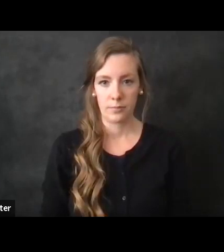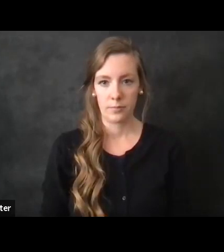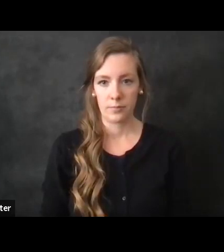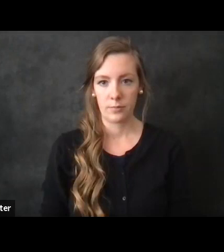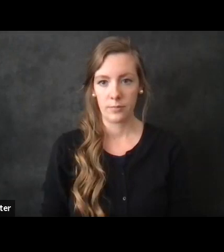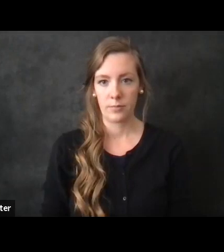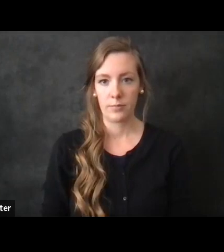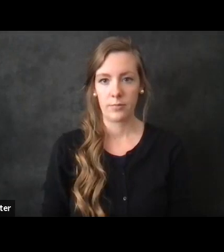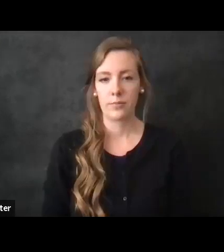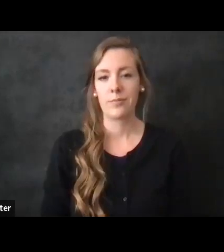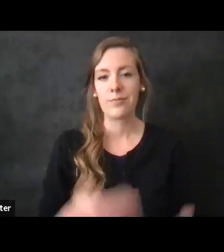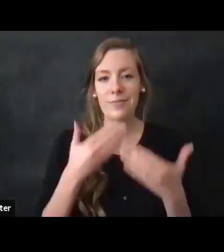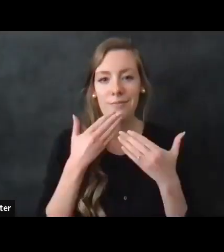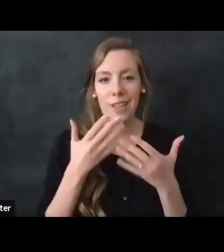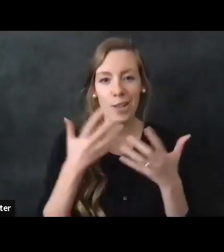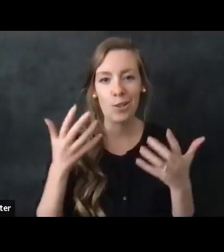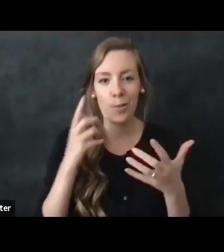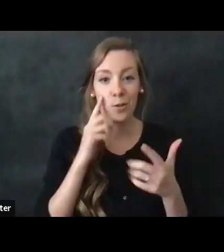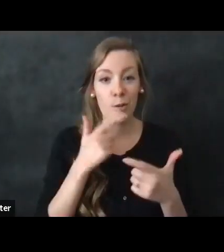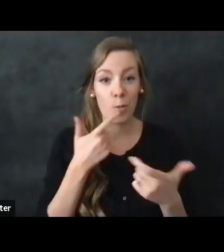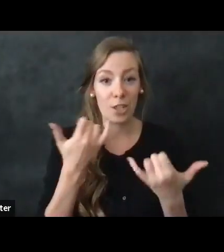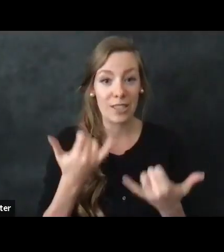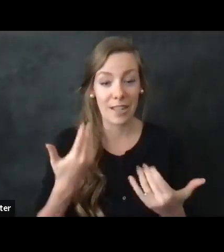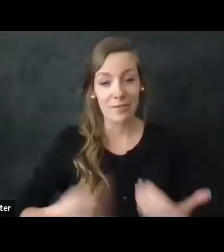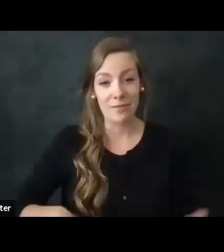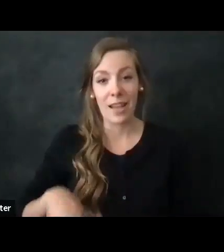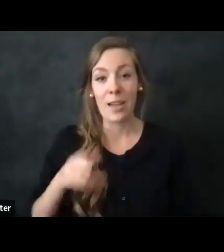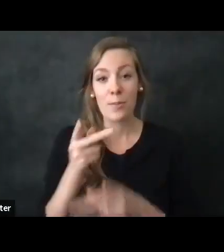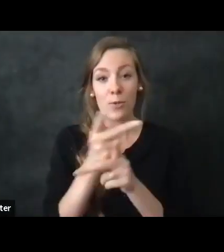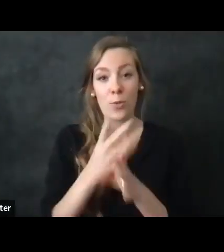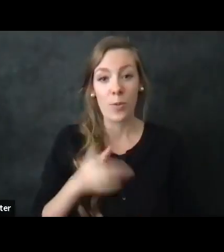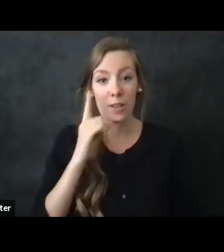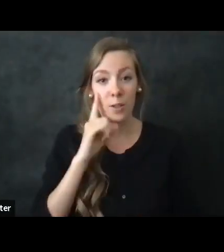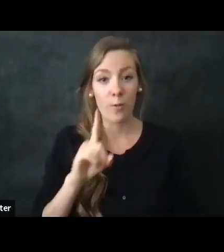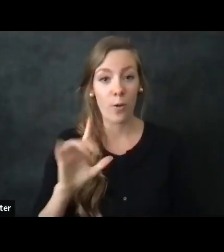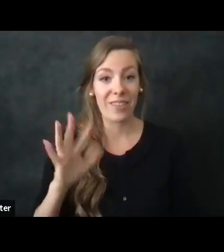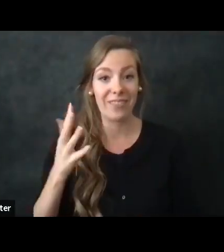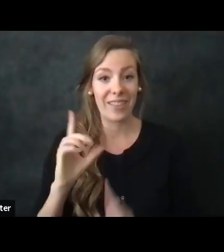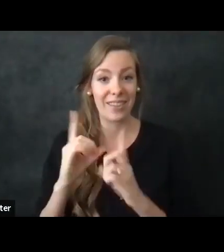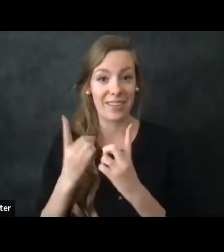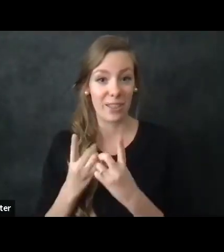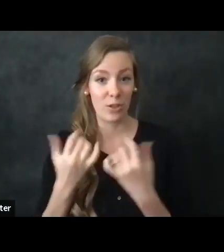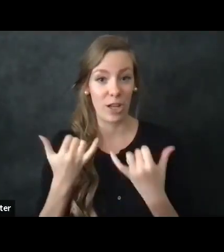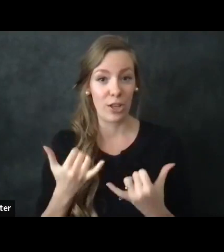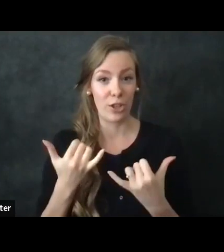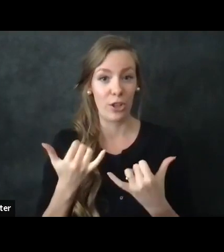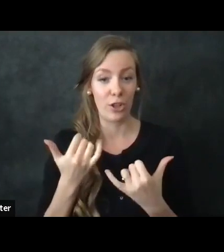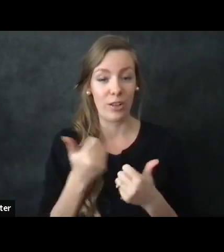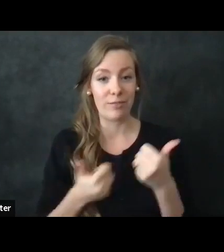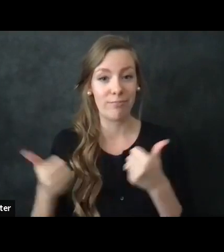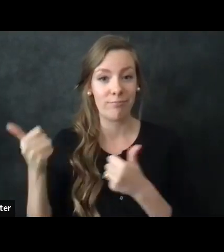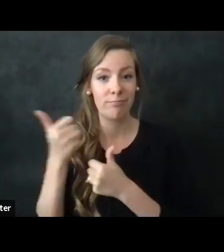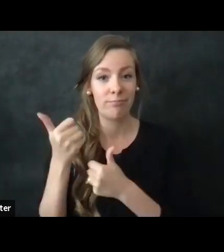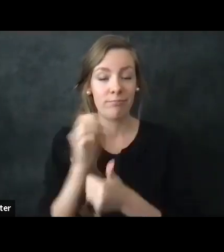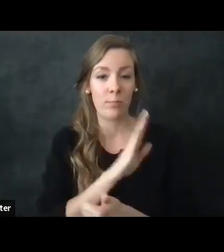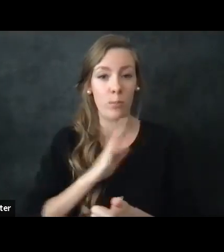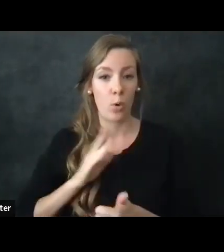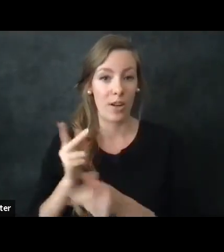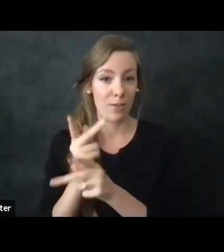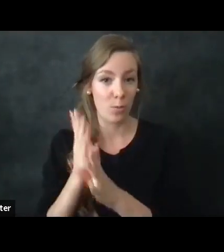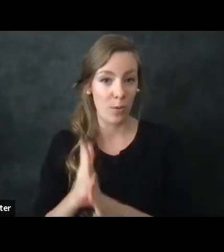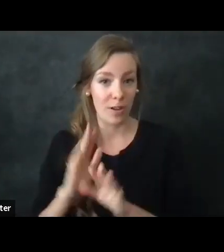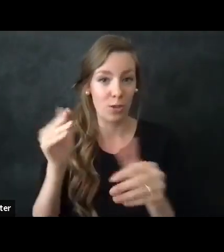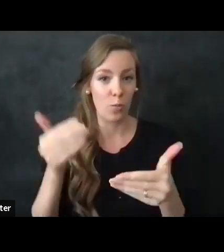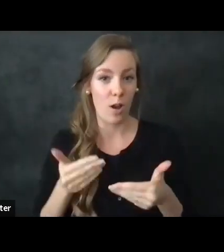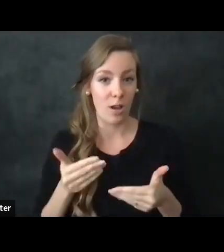Thank you so much for joining us today. I'm Linda Hopkins, Supervisor for Sonoma County's 5th District and the current Chair of the Board of Supervisors. Welcome to